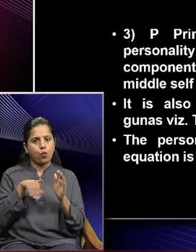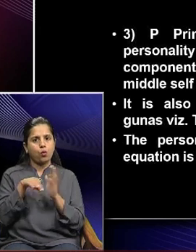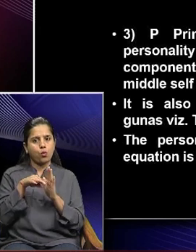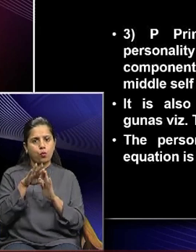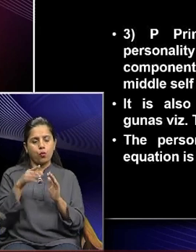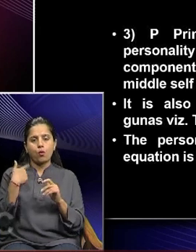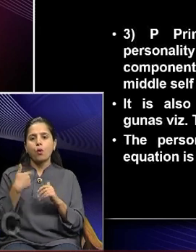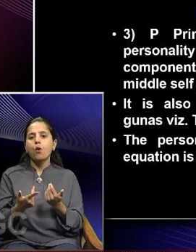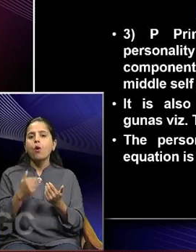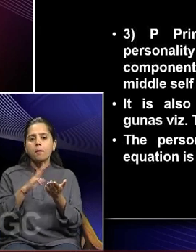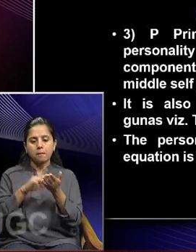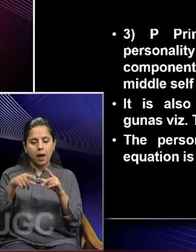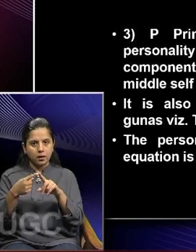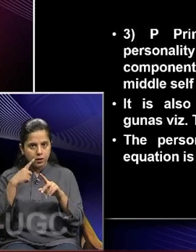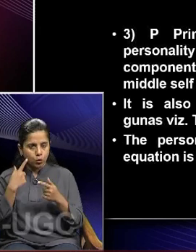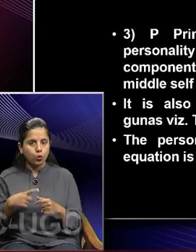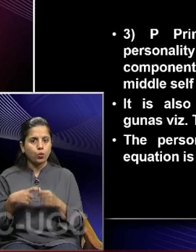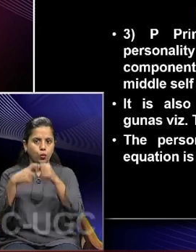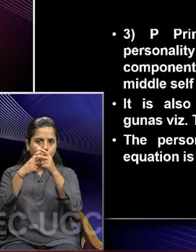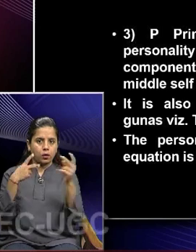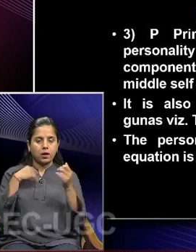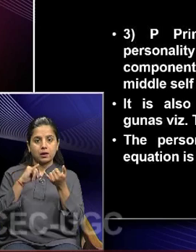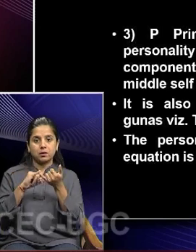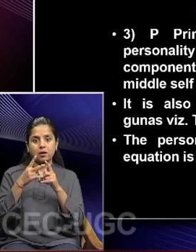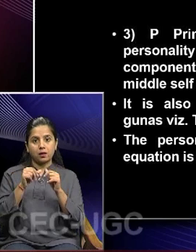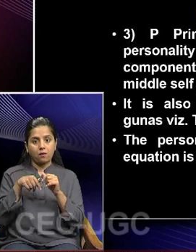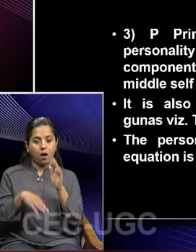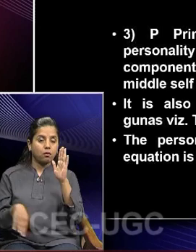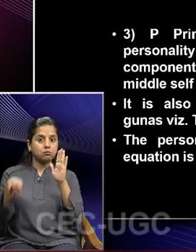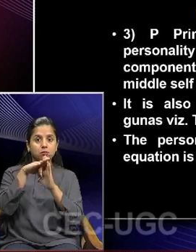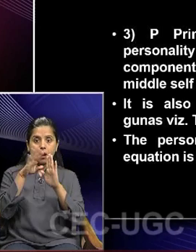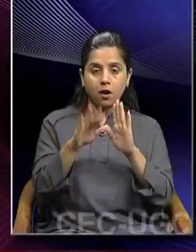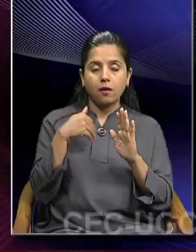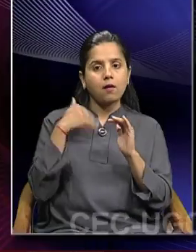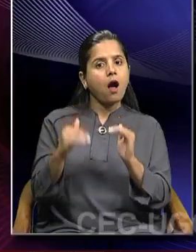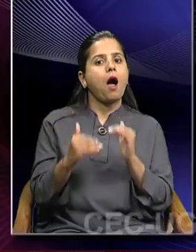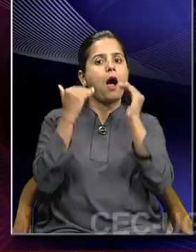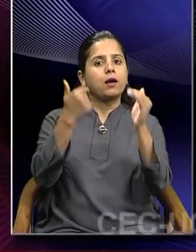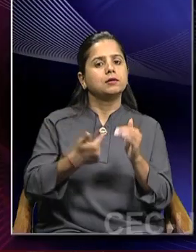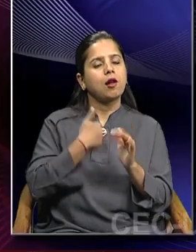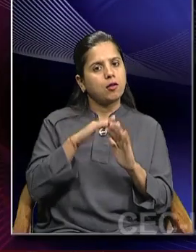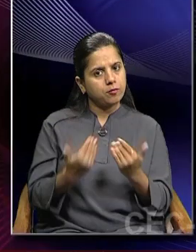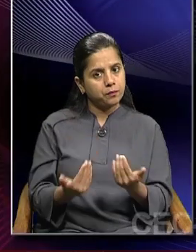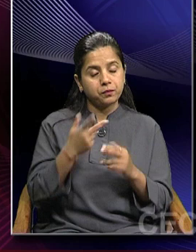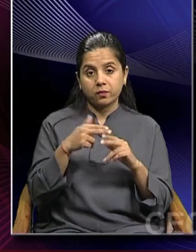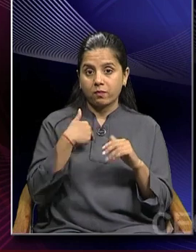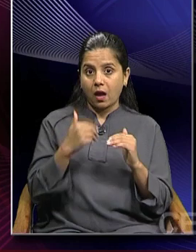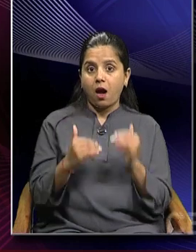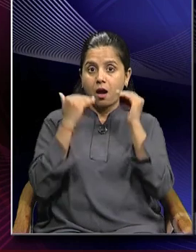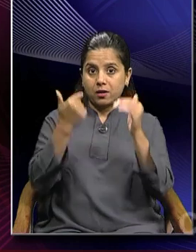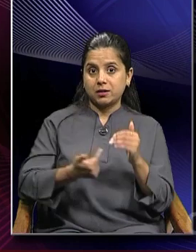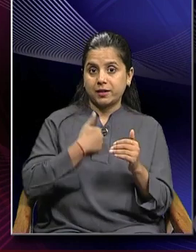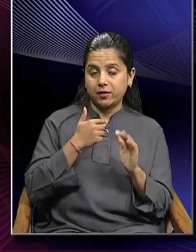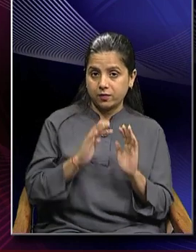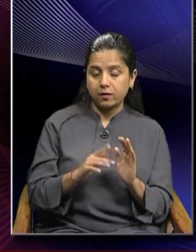or quality, in guna theory, if I am at sattva level, it means I am at my higher self. And when I am at my higher self, then